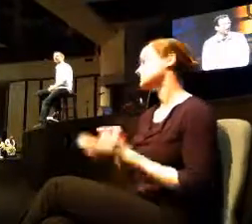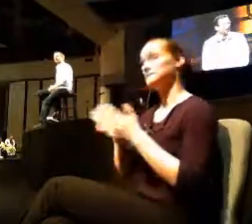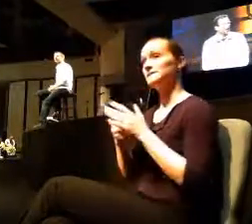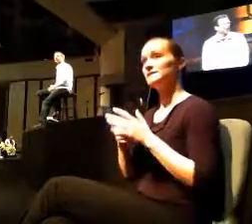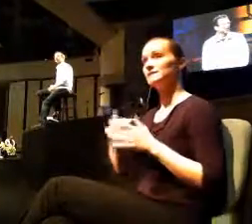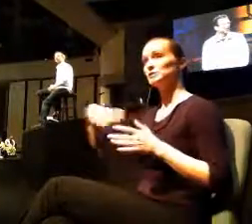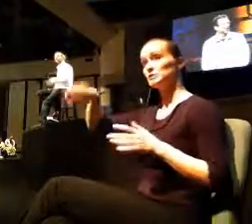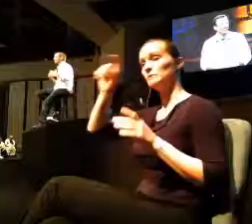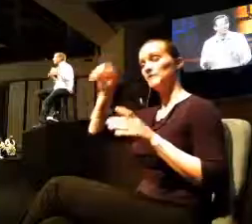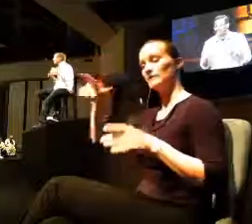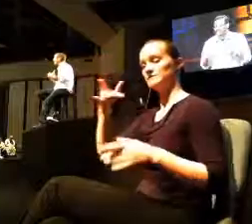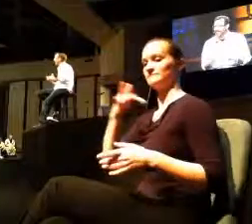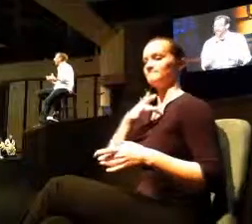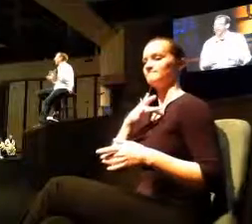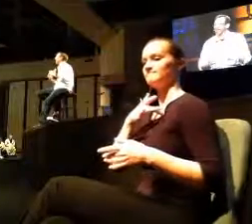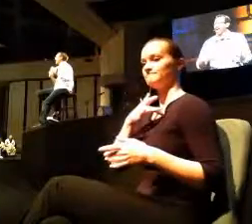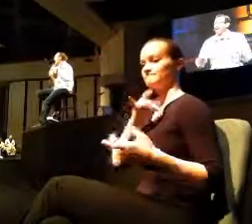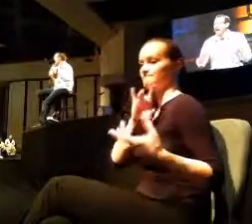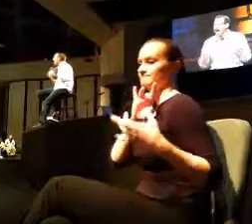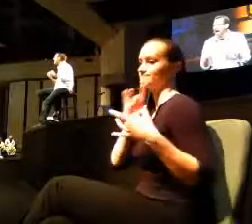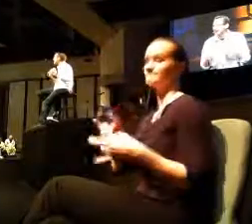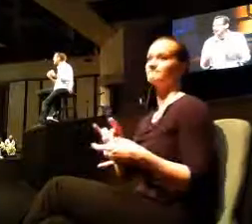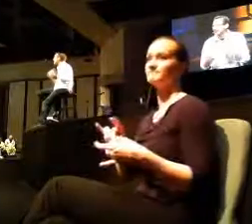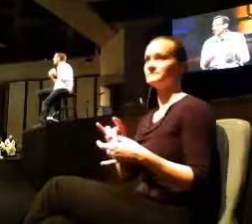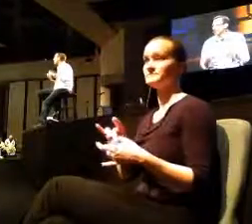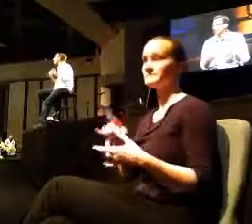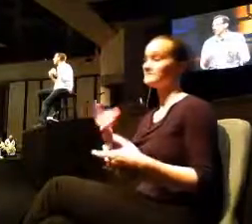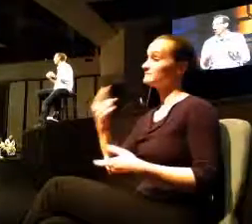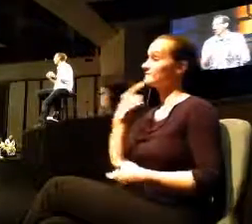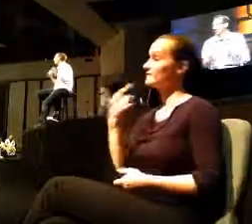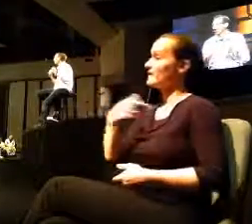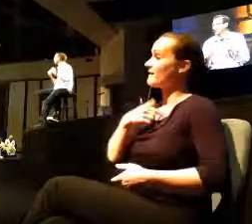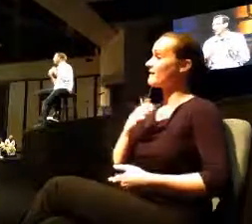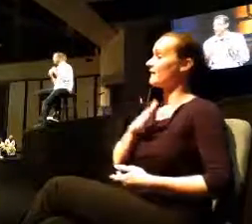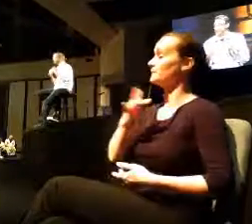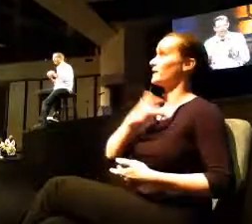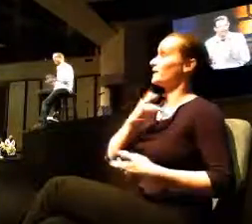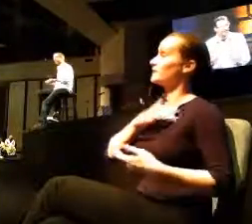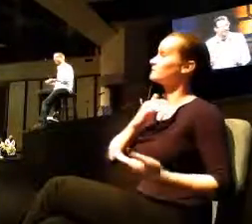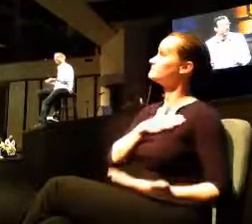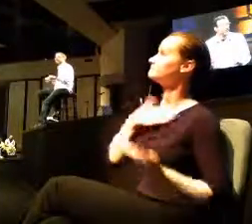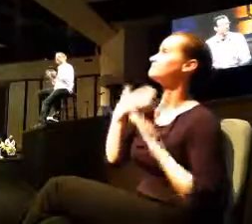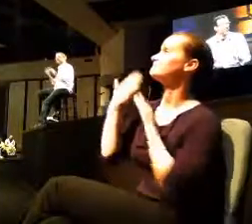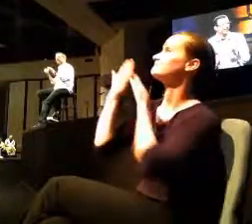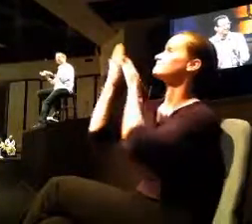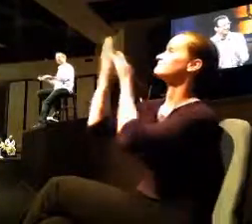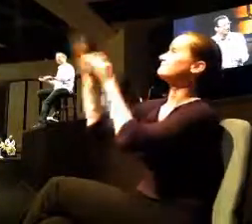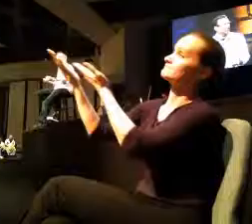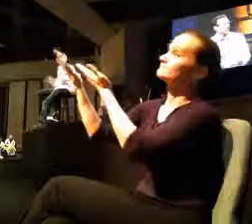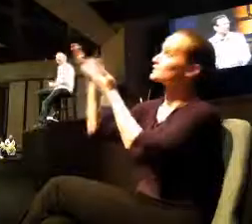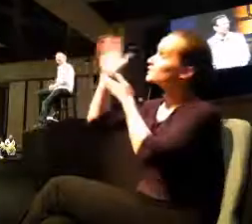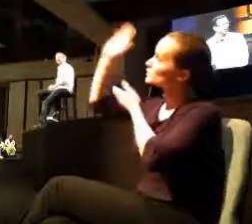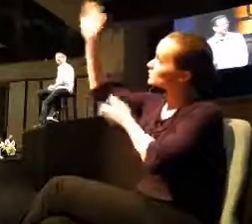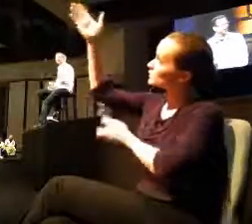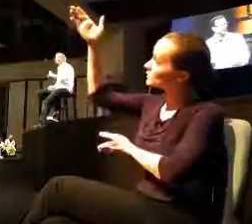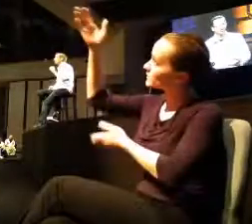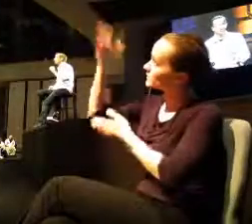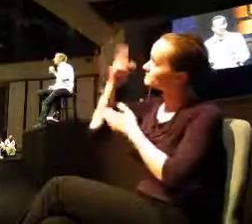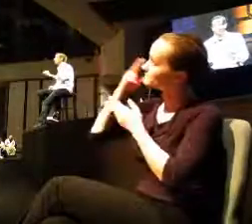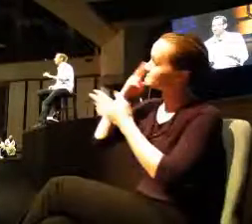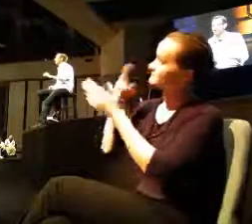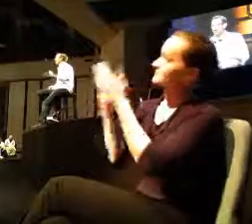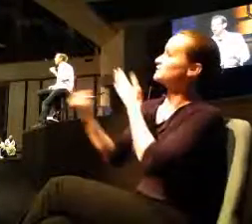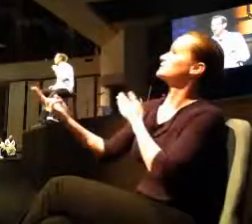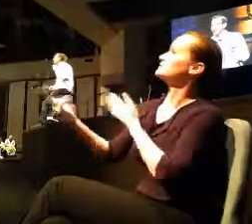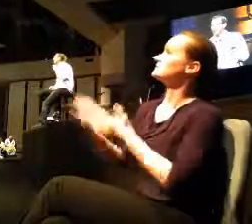heart into it. To say, I give my heart over to a vision that God has put before us. It